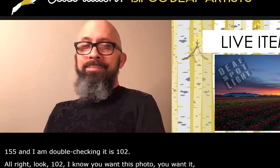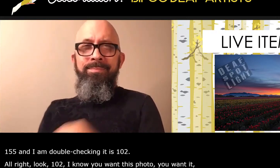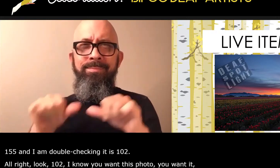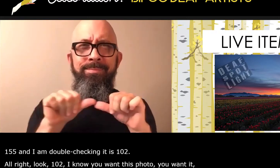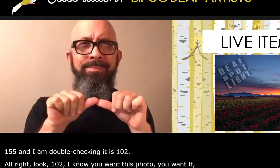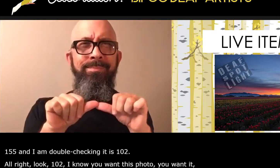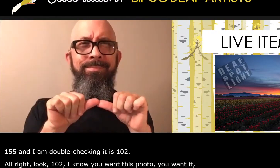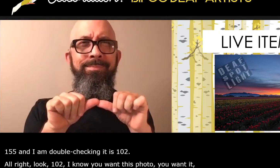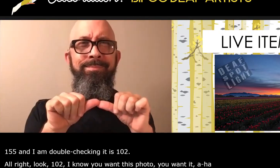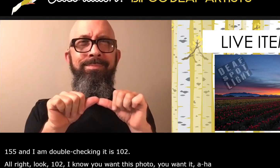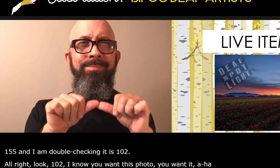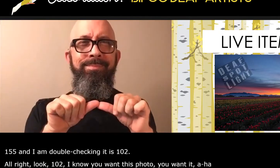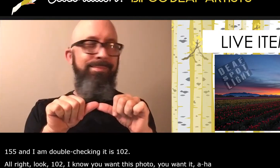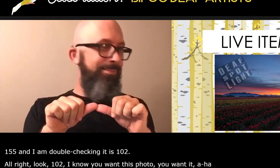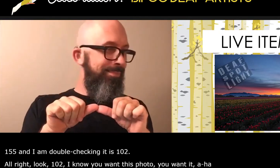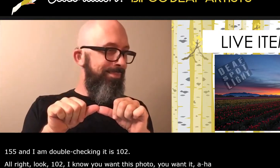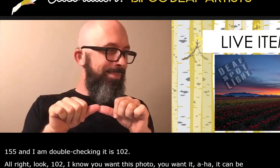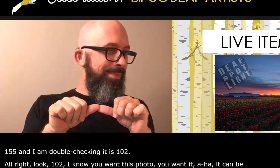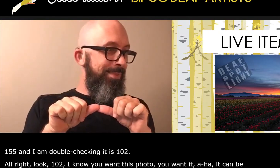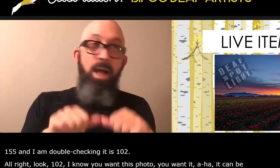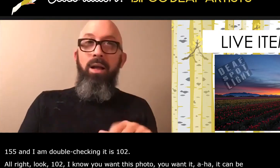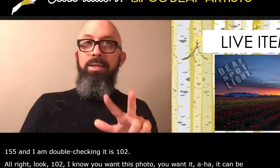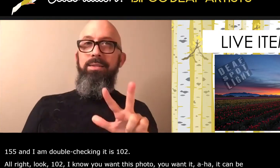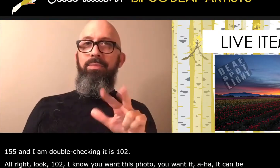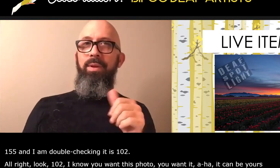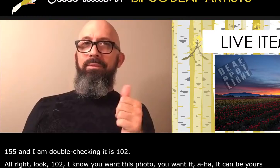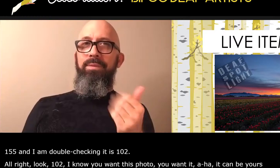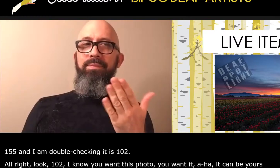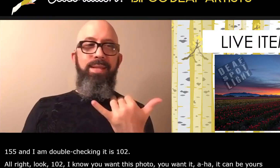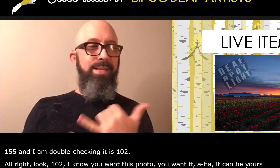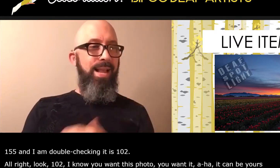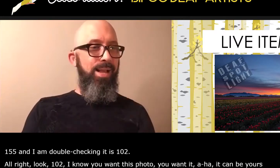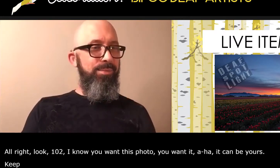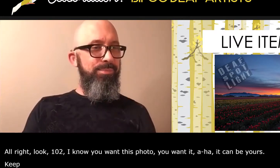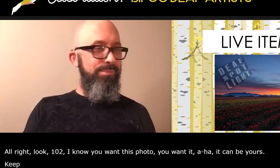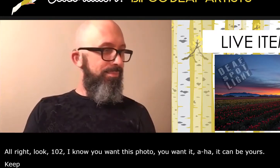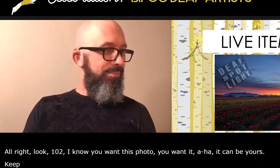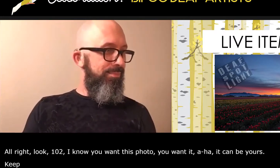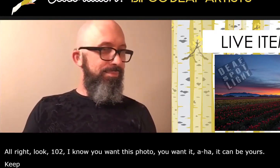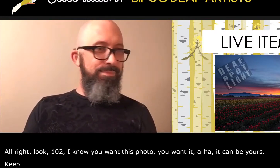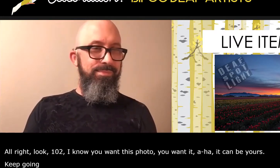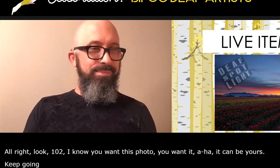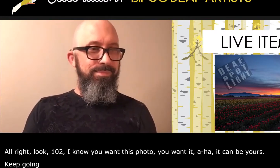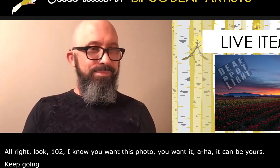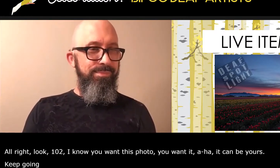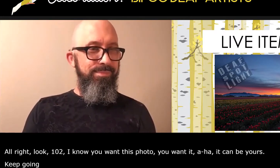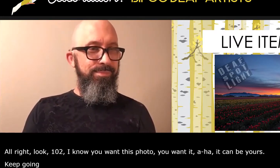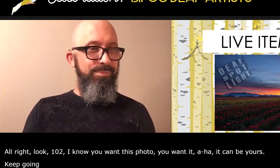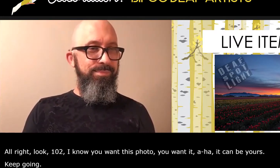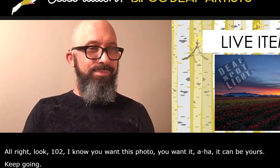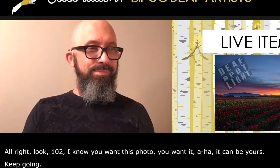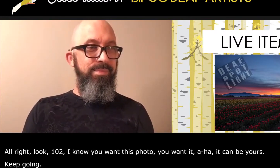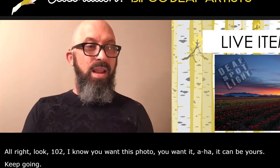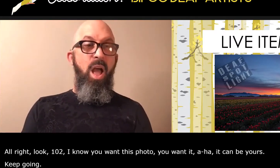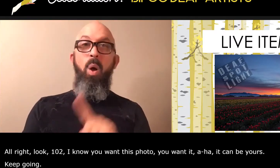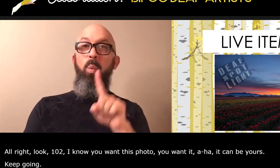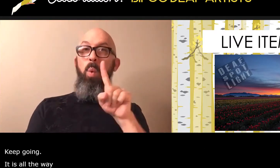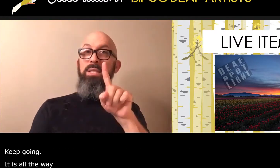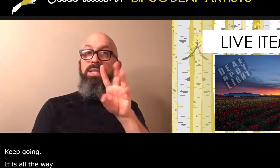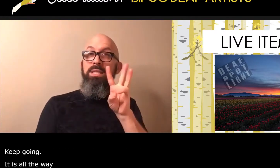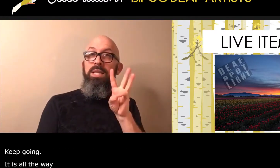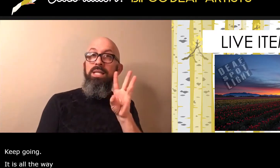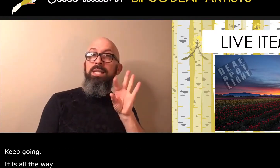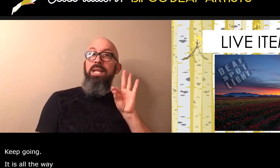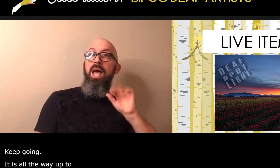It can be yours. Keep going. It is all the way up to 315 now.